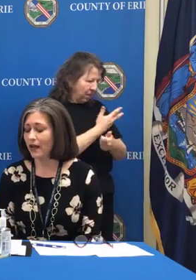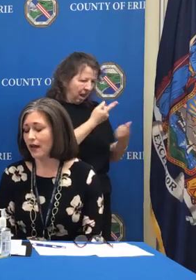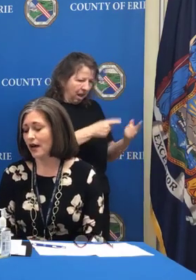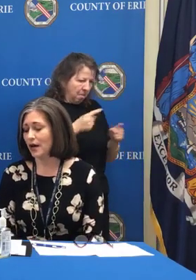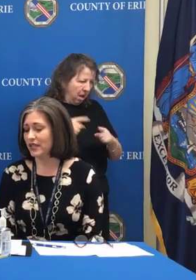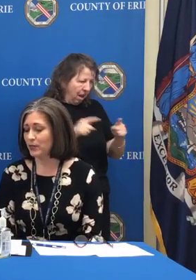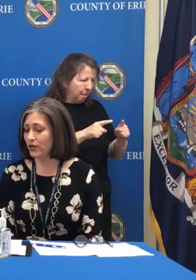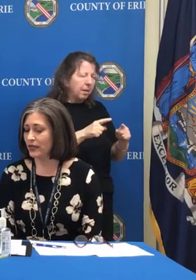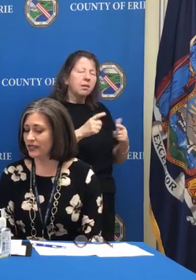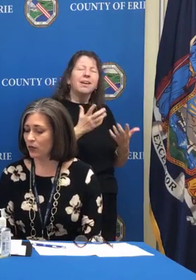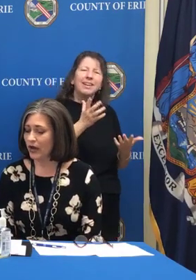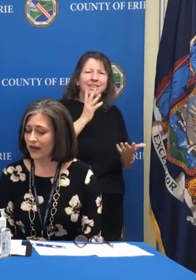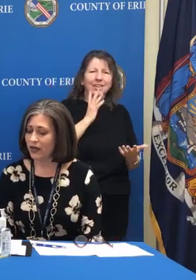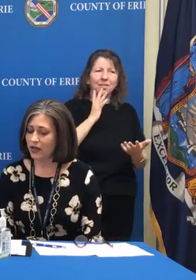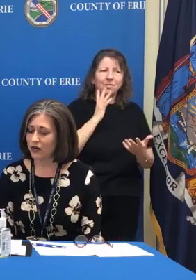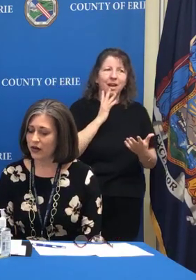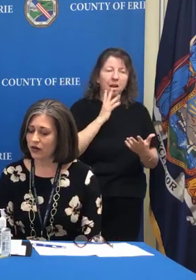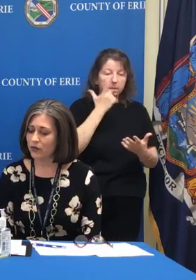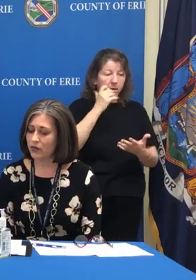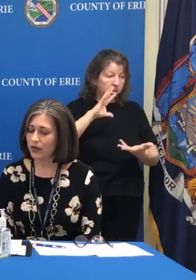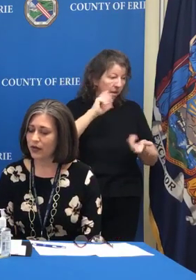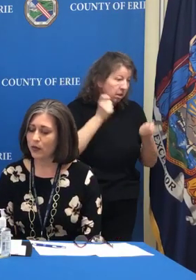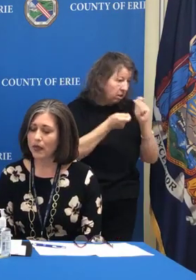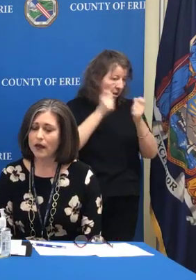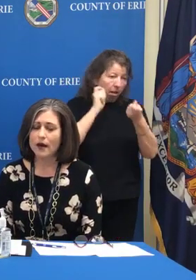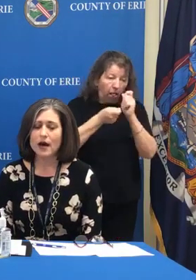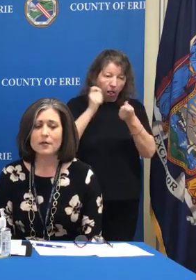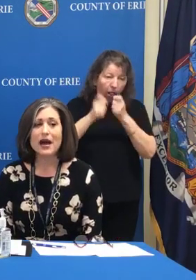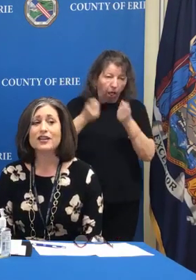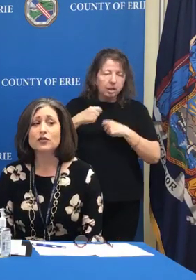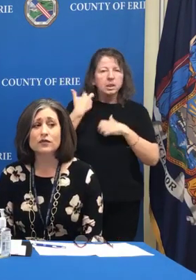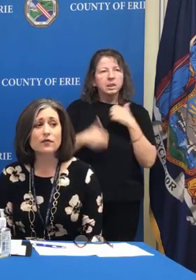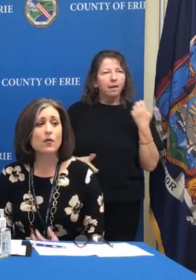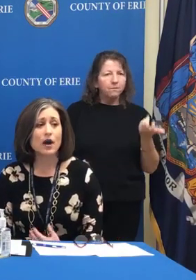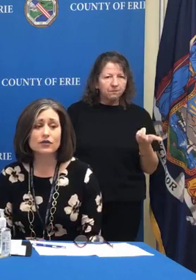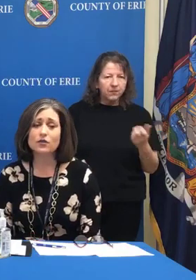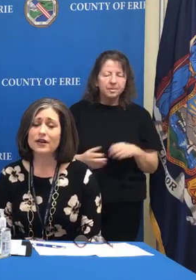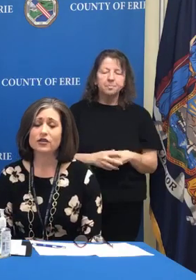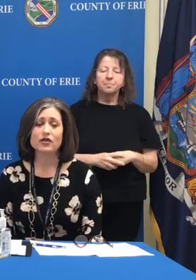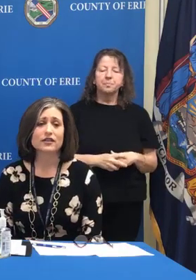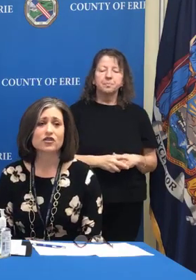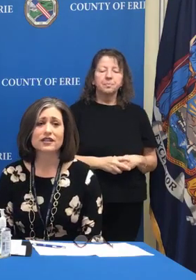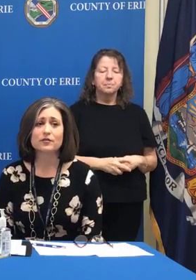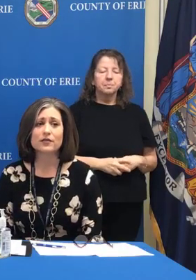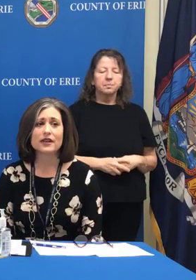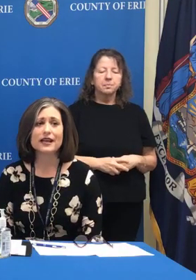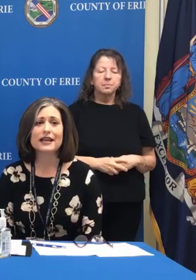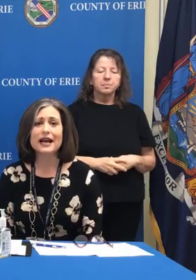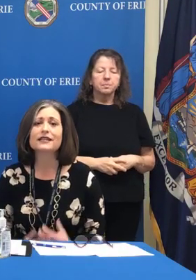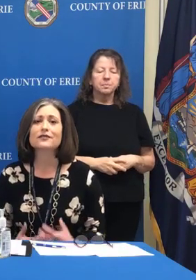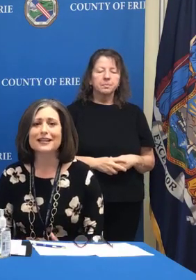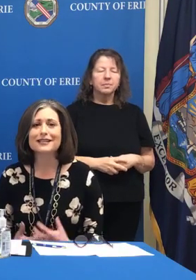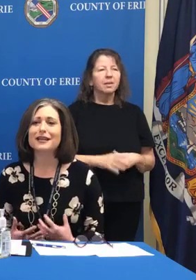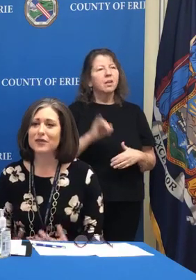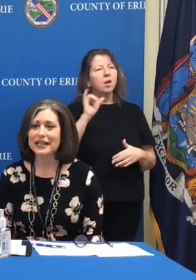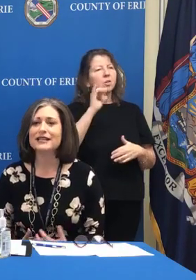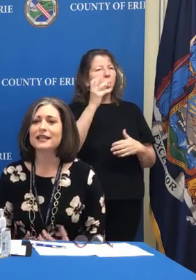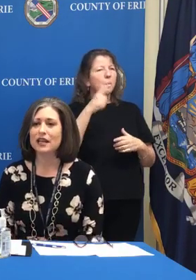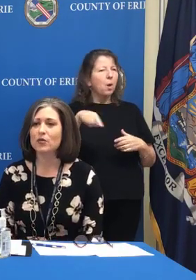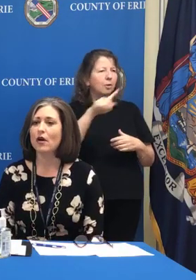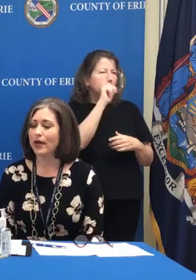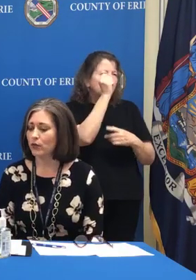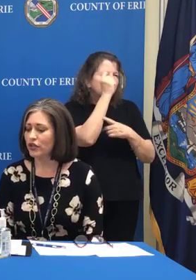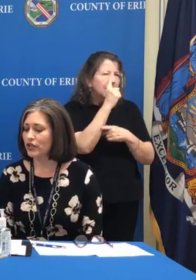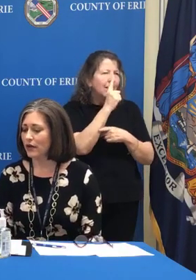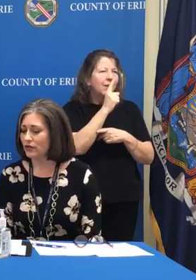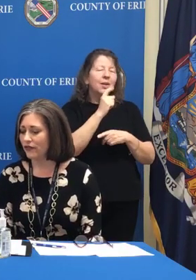ever-changing experience that we're having here in our community. I do also want to stress just the connectiveness that we need to